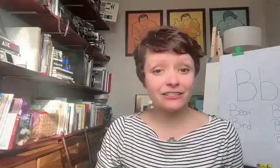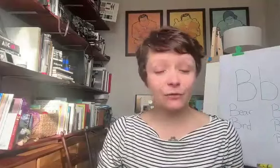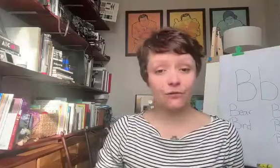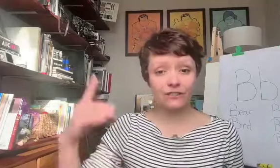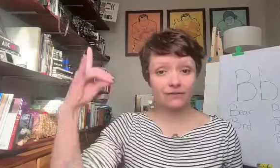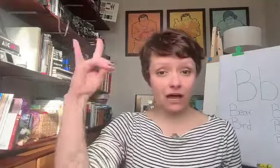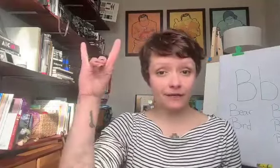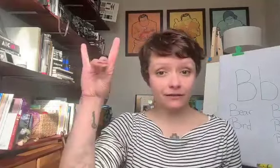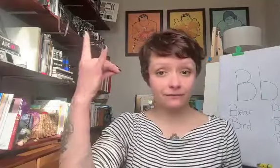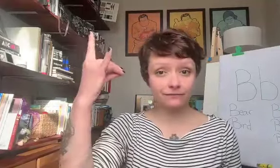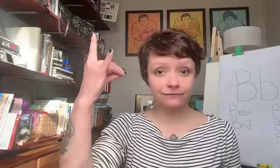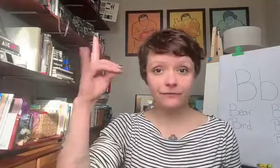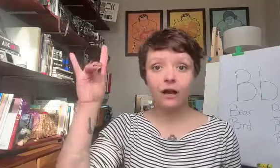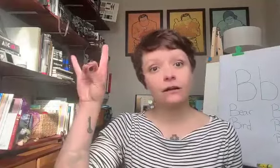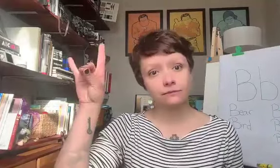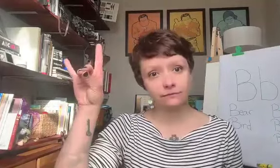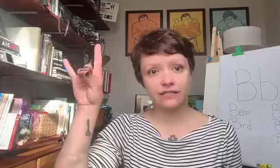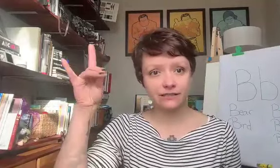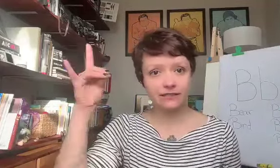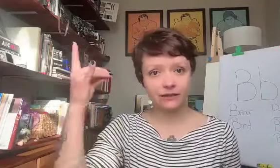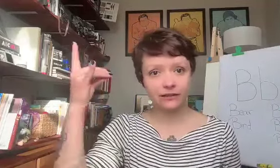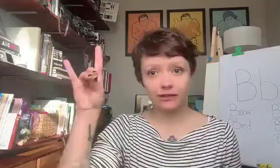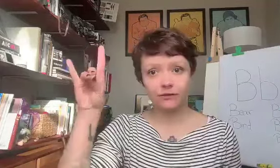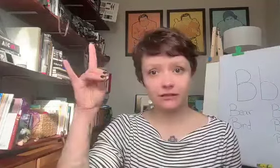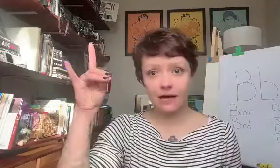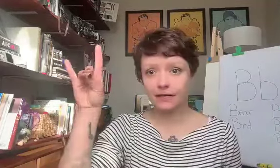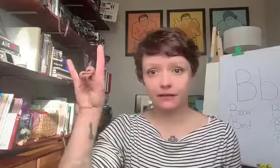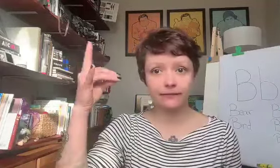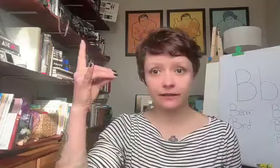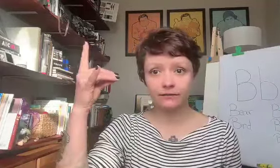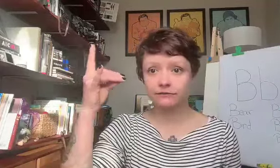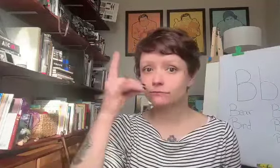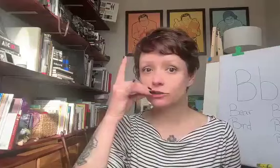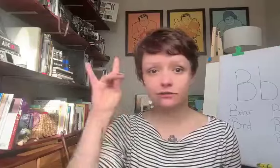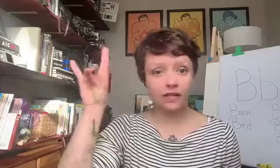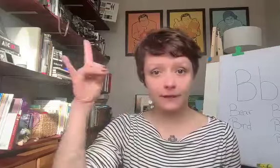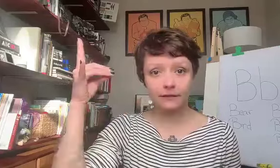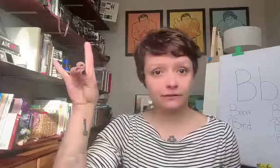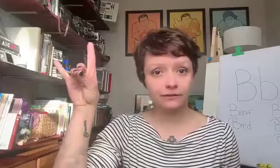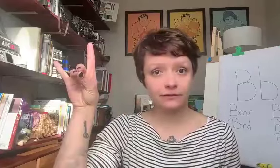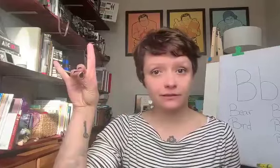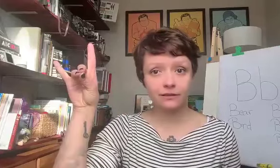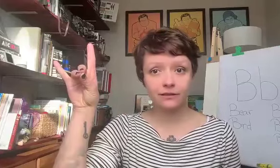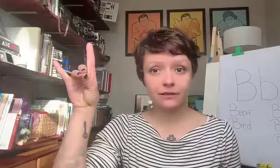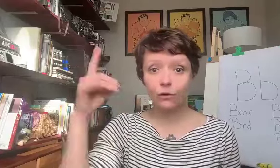to know, well, first off, llama. Does this not look like the cutest little llama ever? Llama.